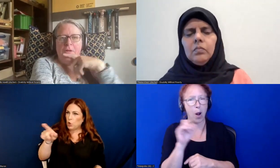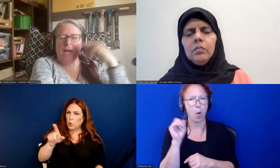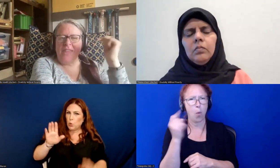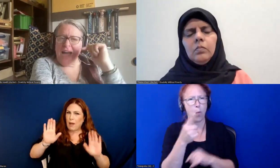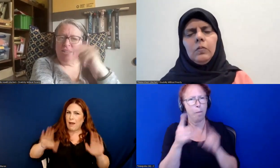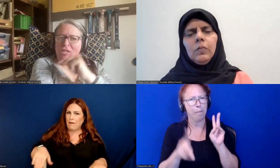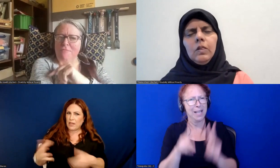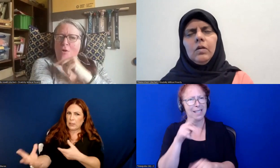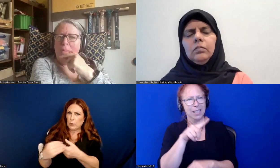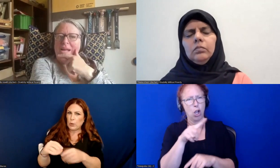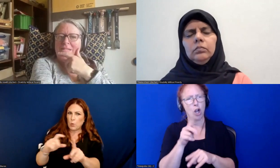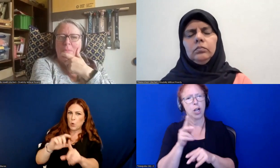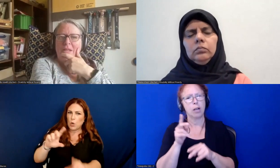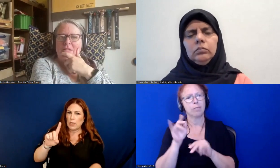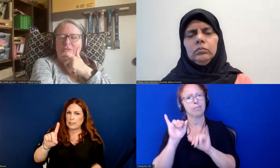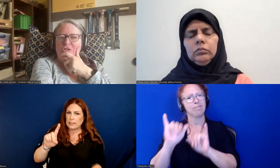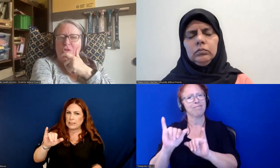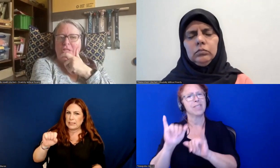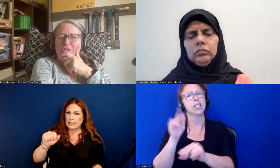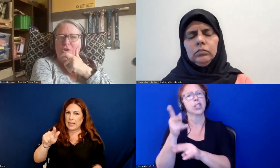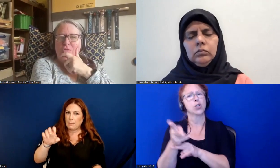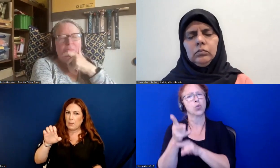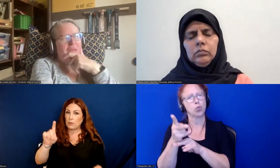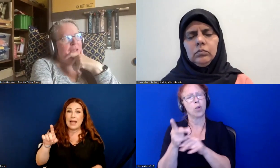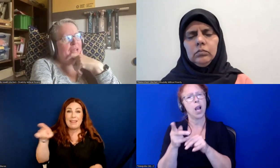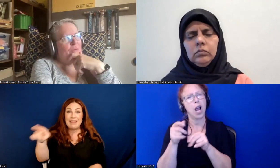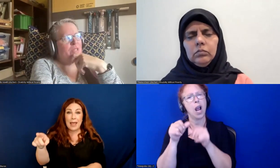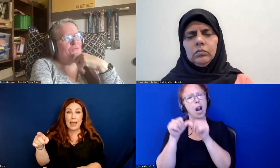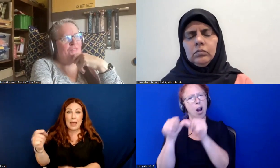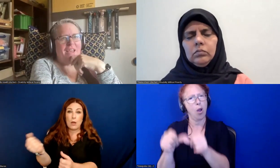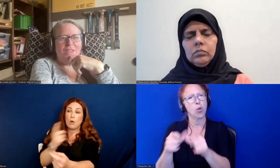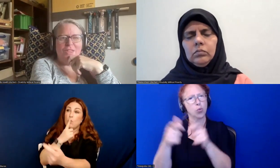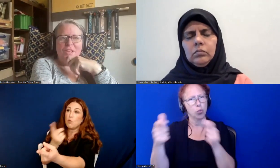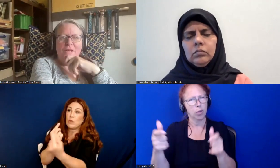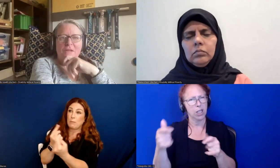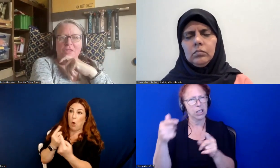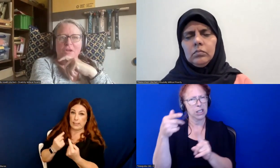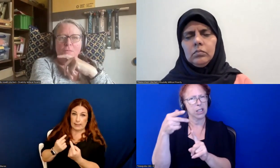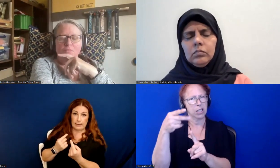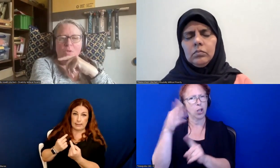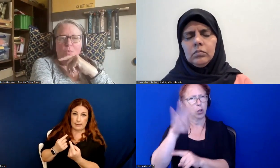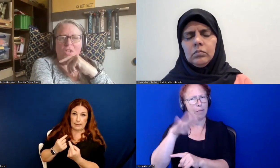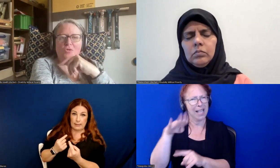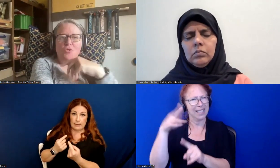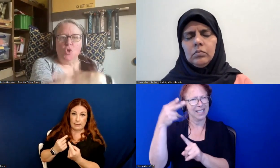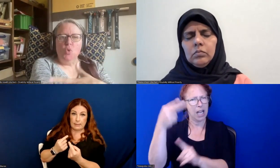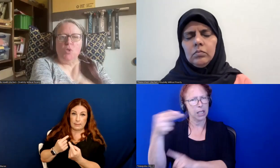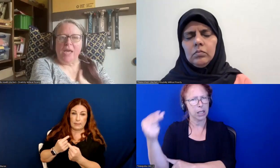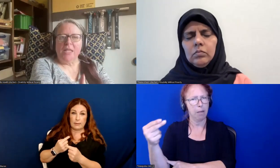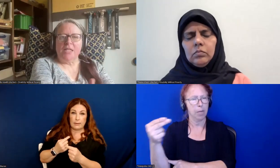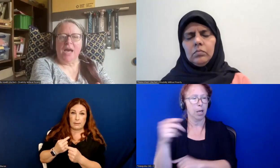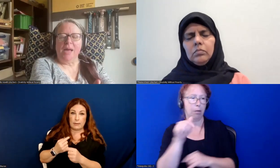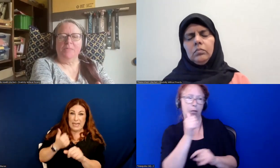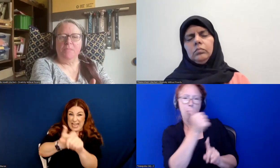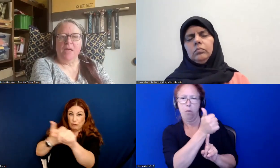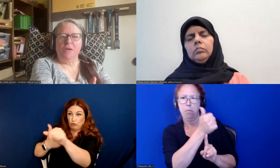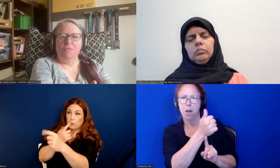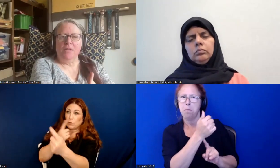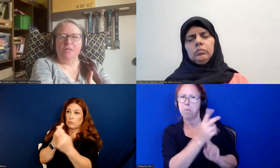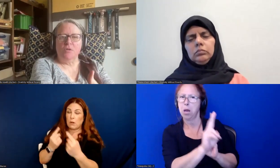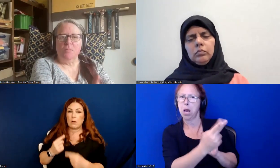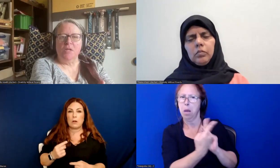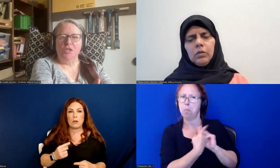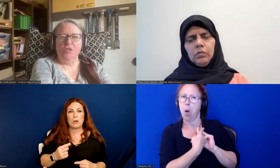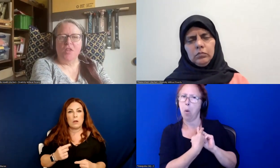all. And they actually wrote back to me individually. So to me, it was faith that when you do take the time to